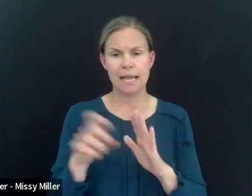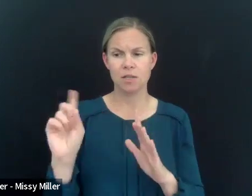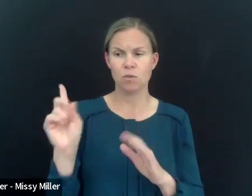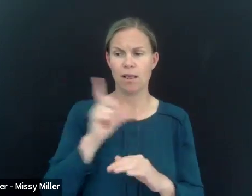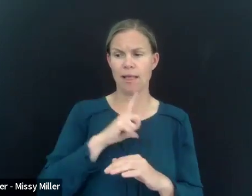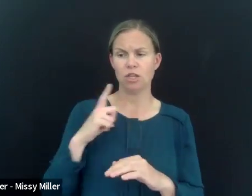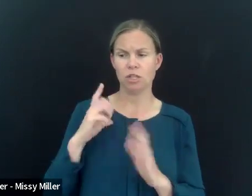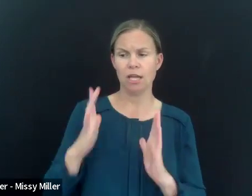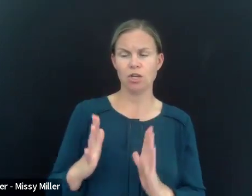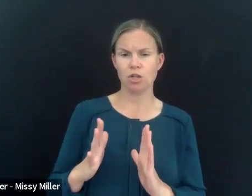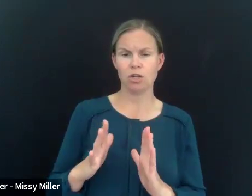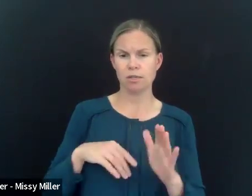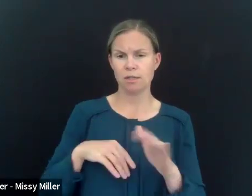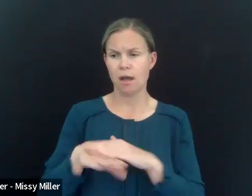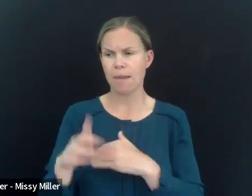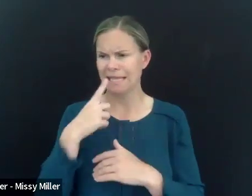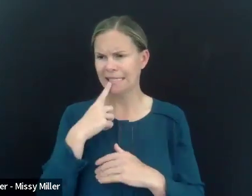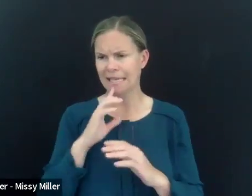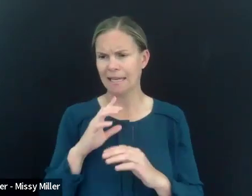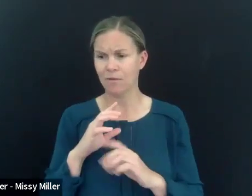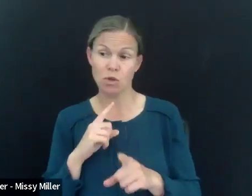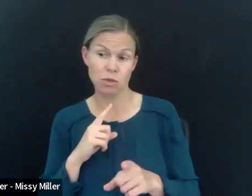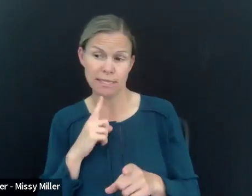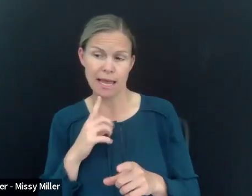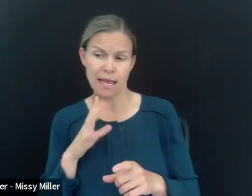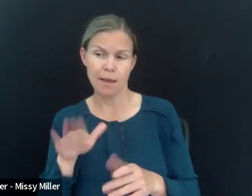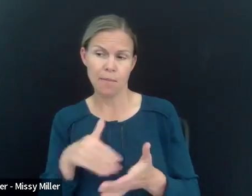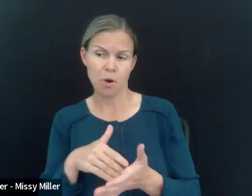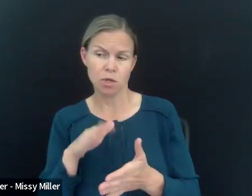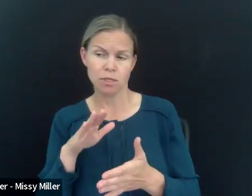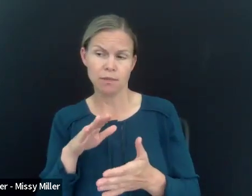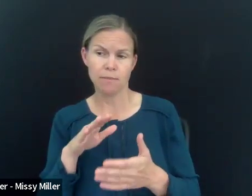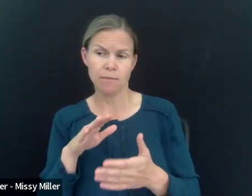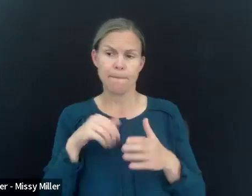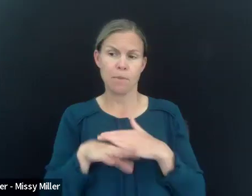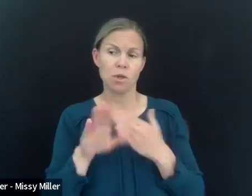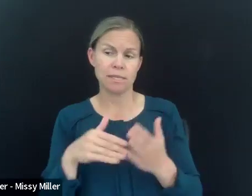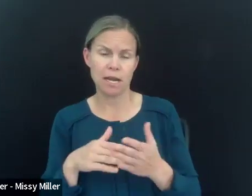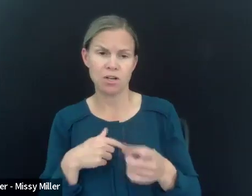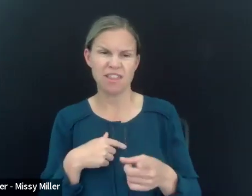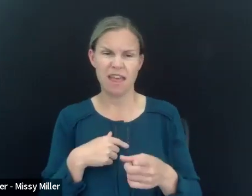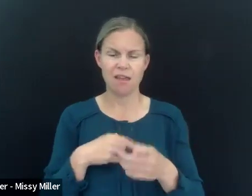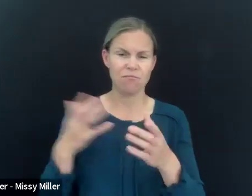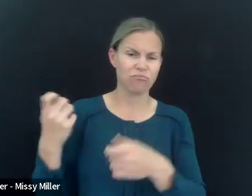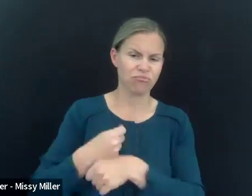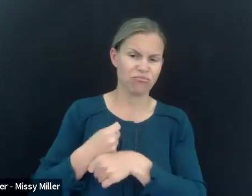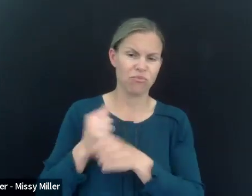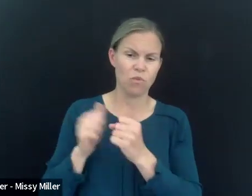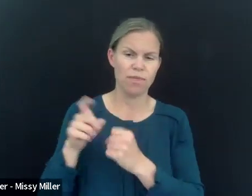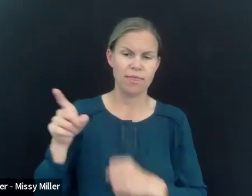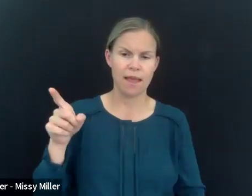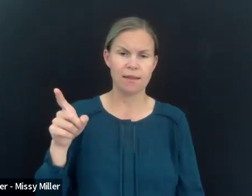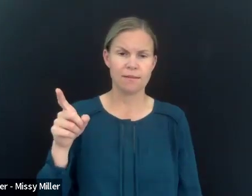if you come in just saying birth centers, they just shut you down. You know, being able to come at them from a